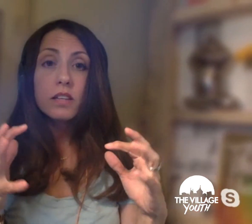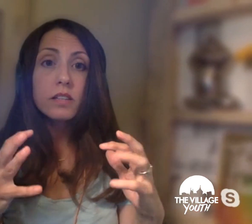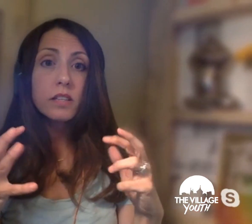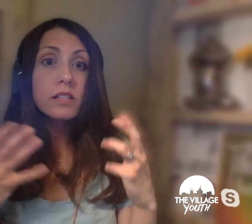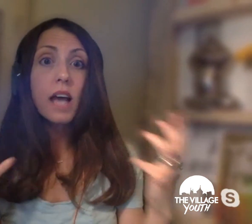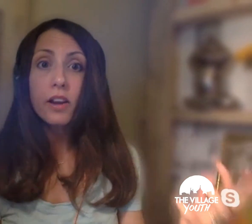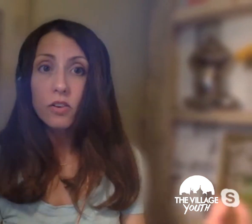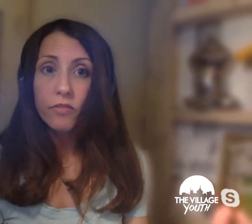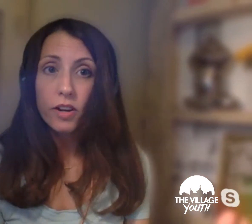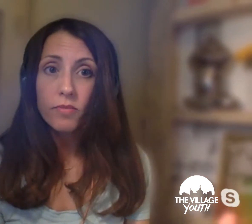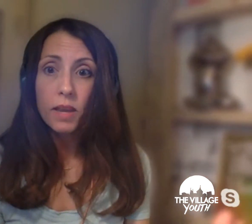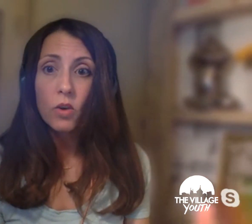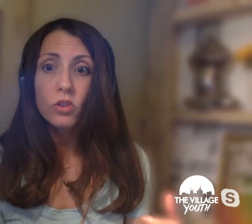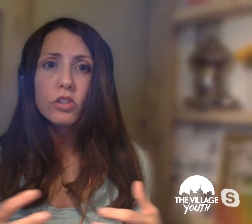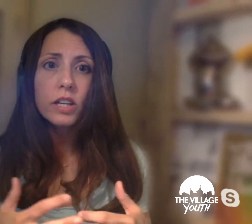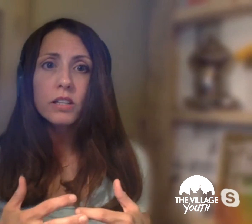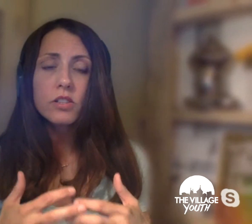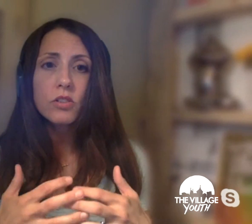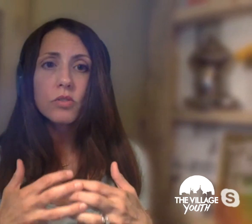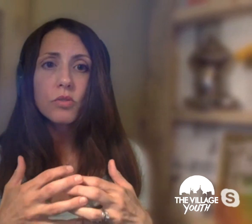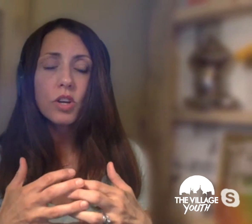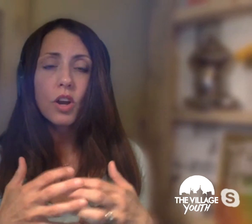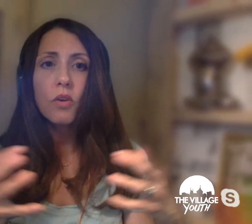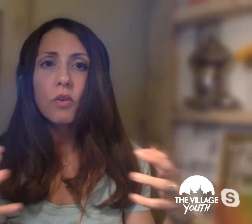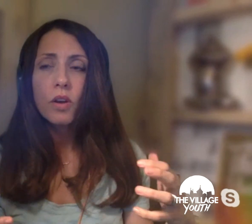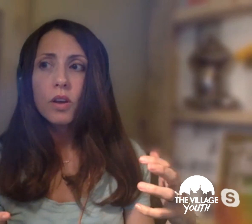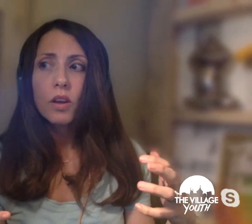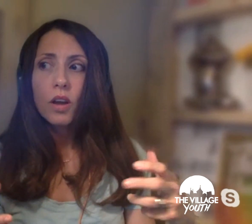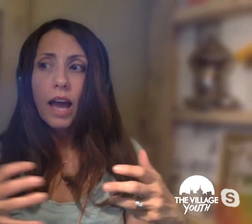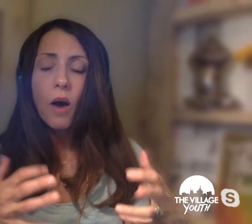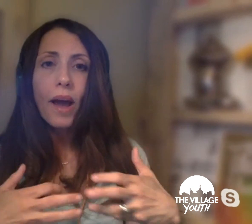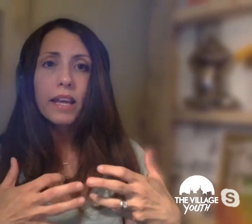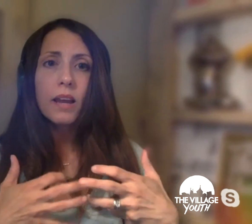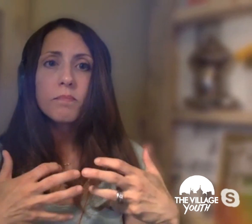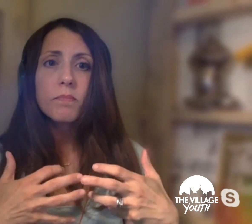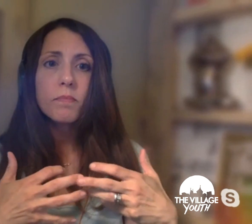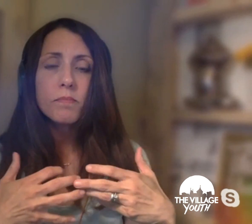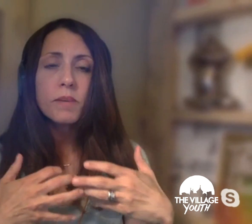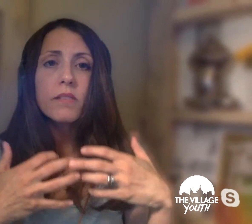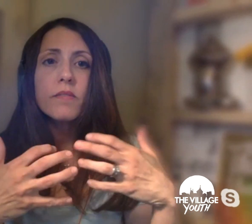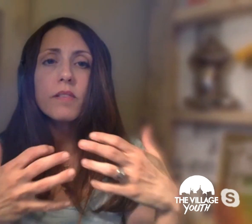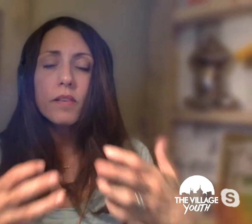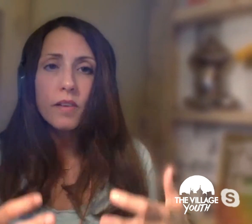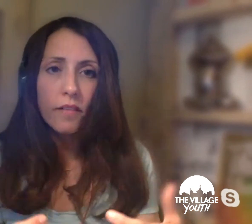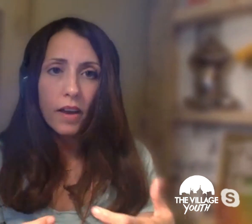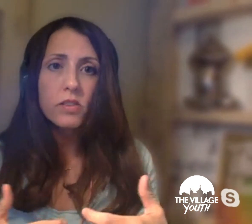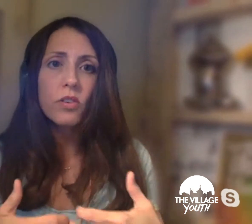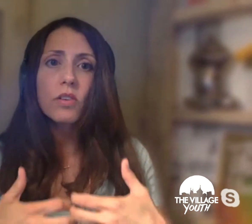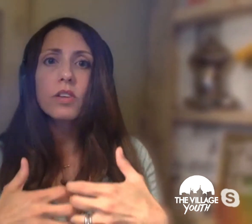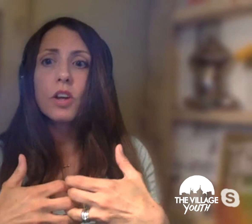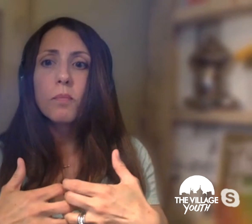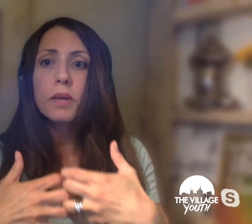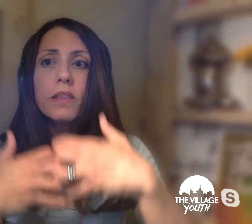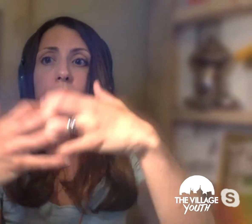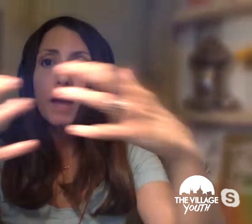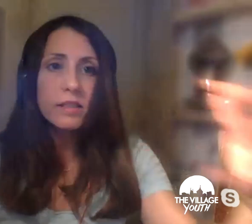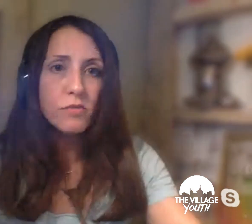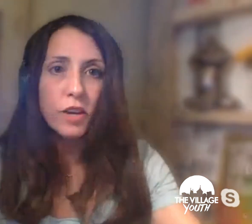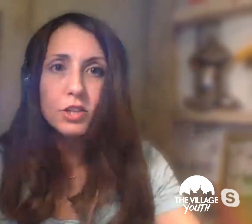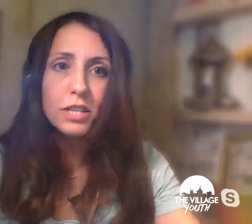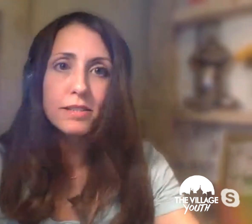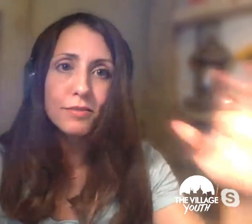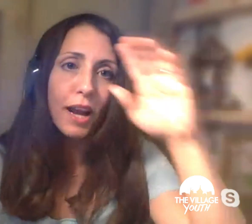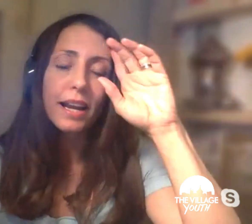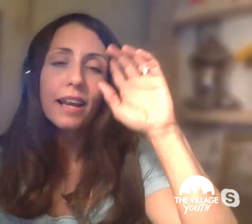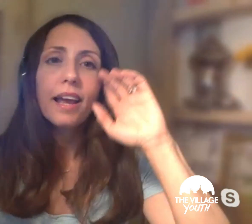the desire in front of me, or look to, you know, how I can be a vessel, you know, be the